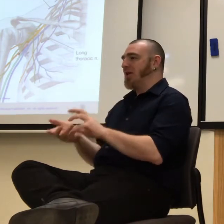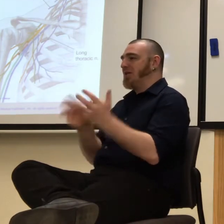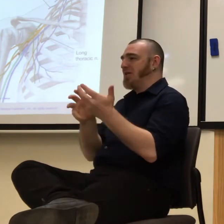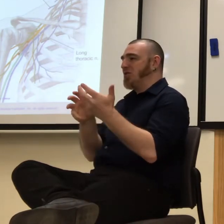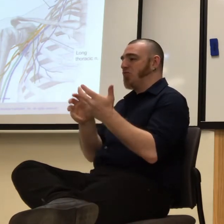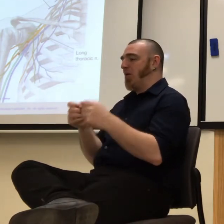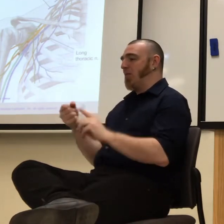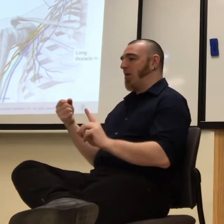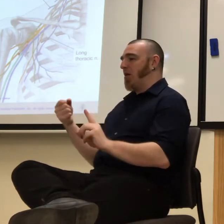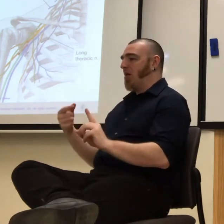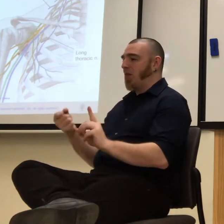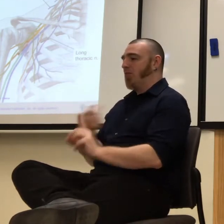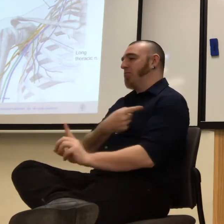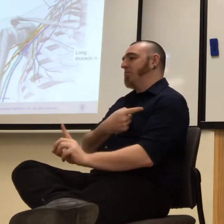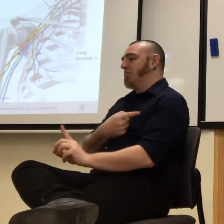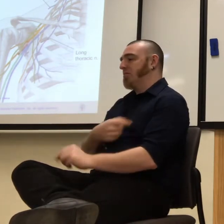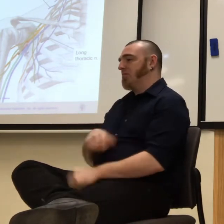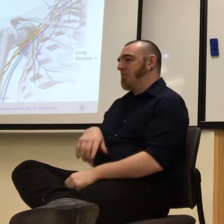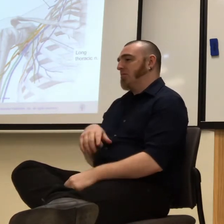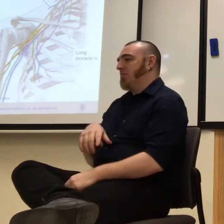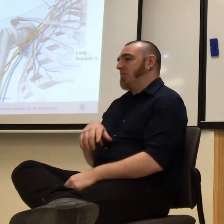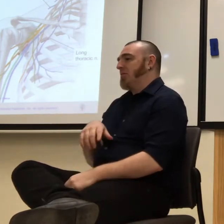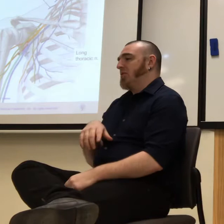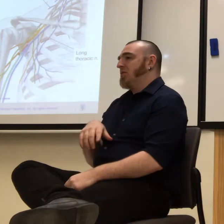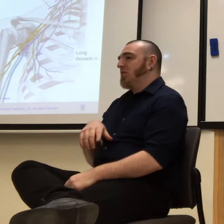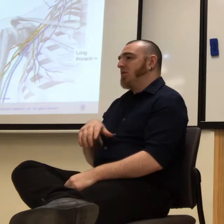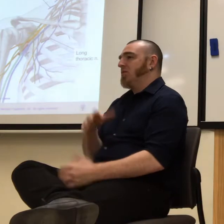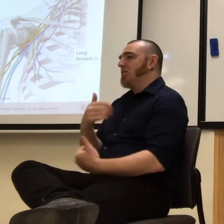I'm going to decide to now somatic sensory